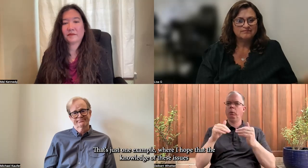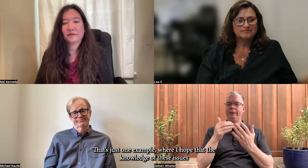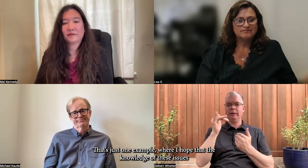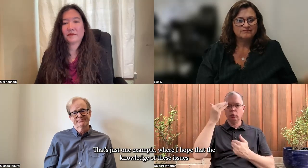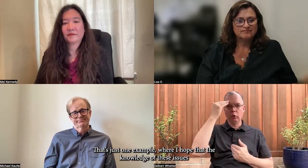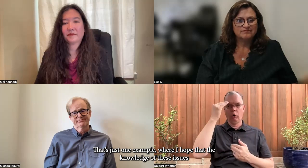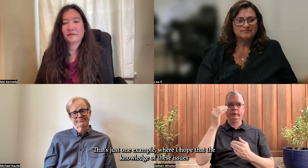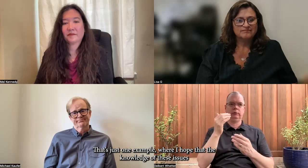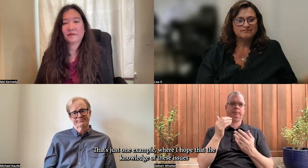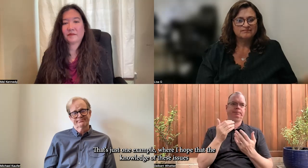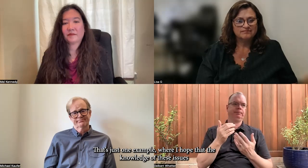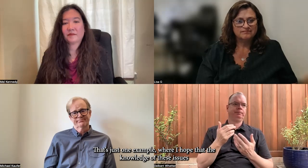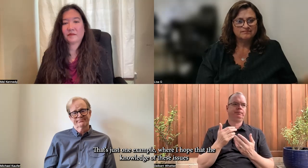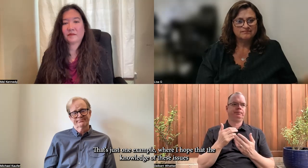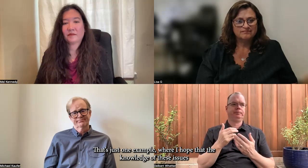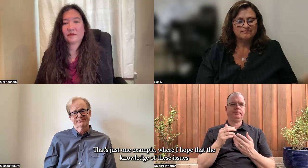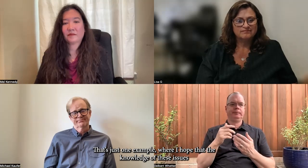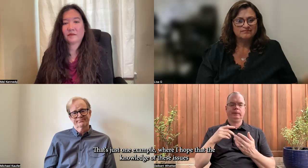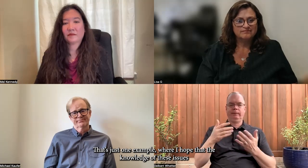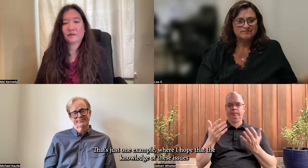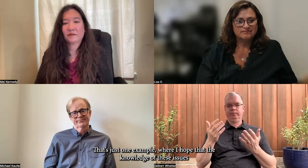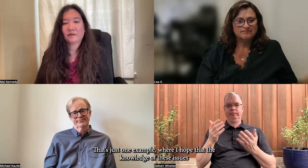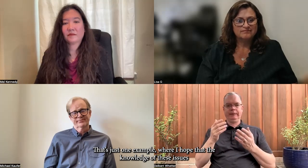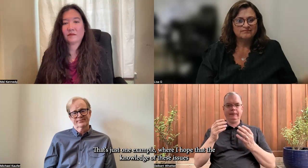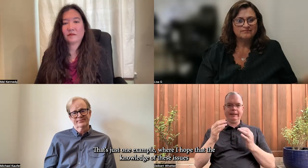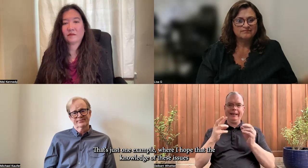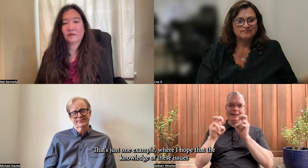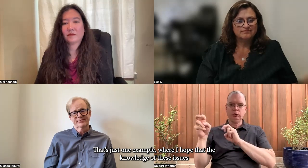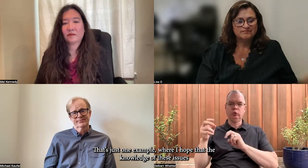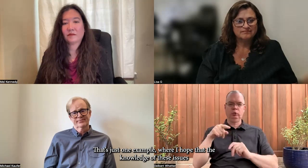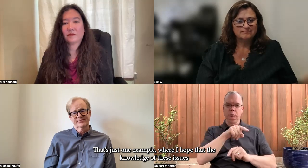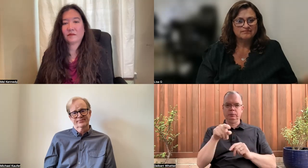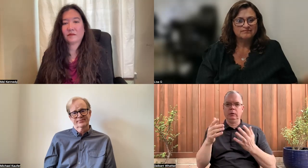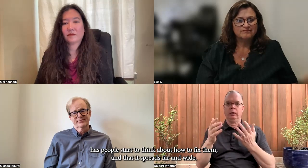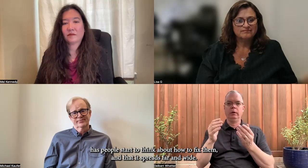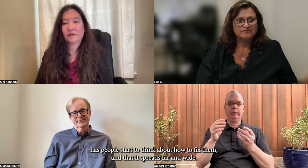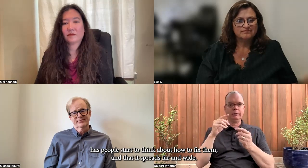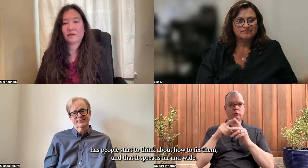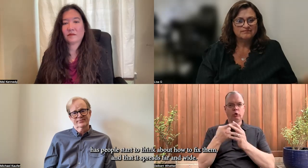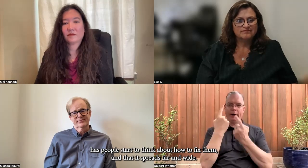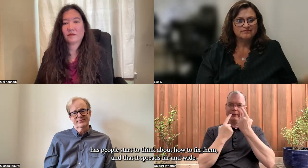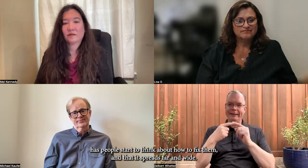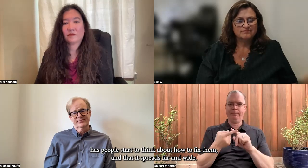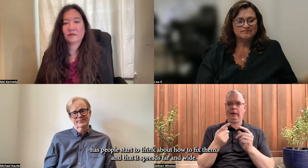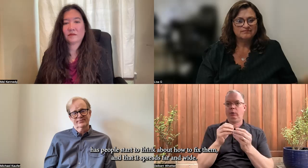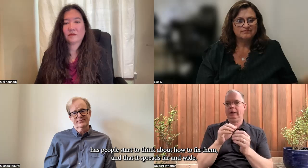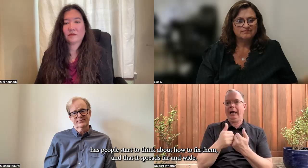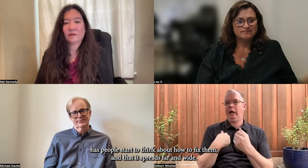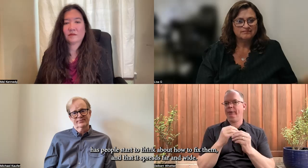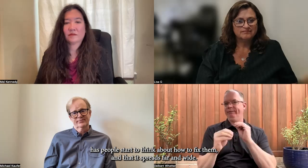where I hope that the knowledge of these issues has people start to think about how to fix